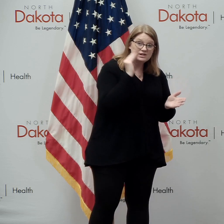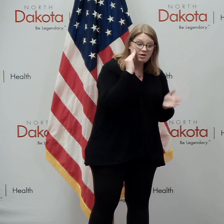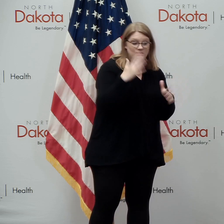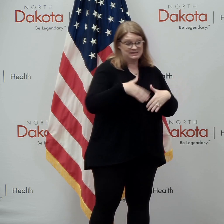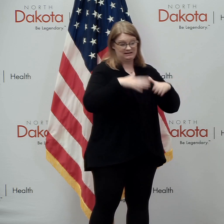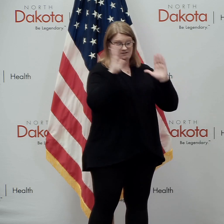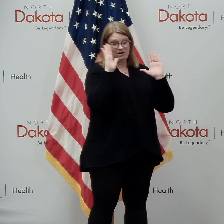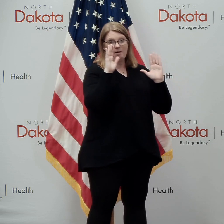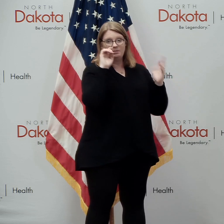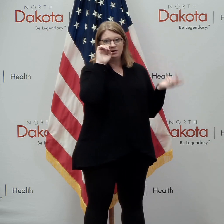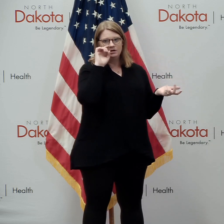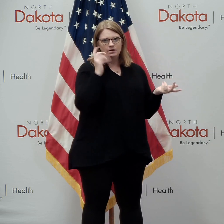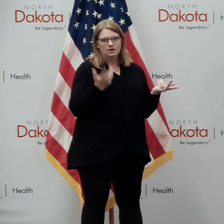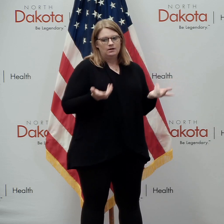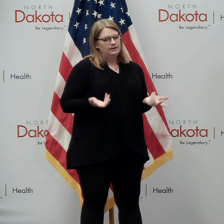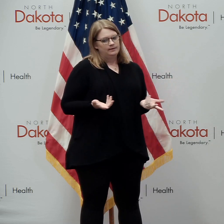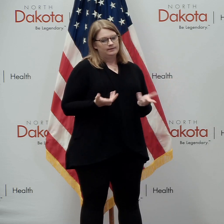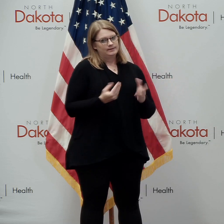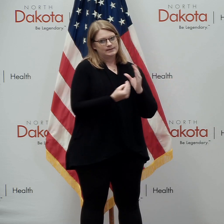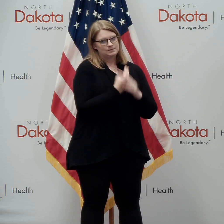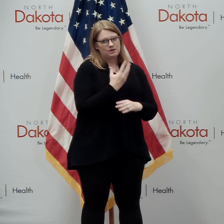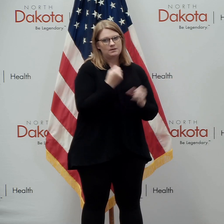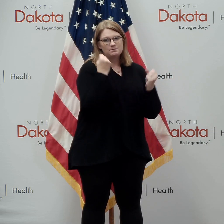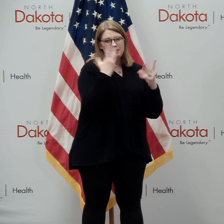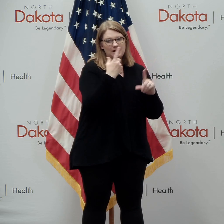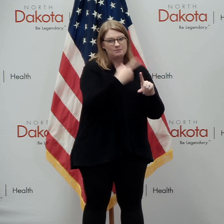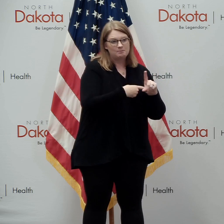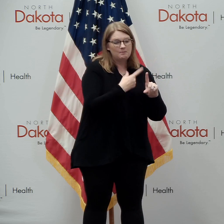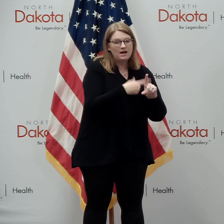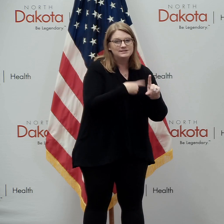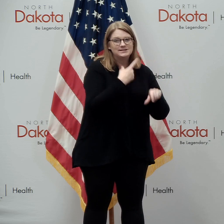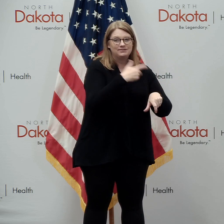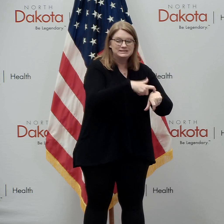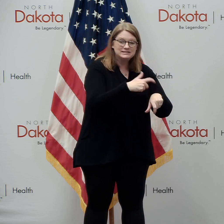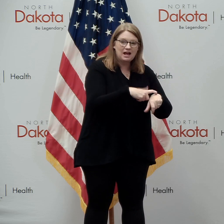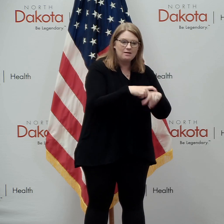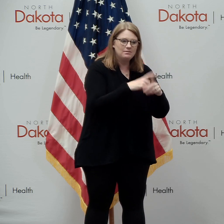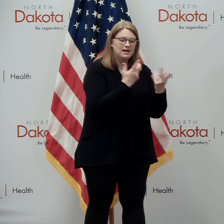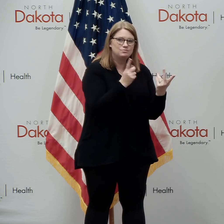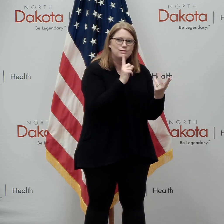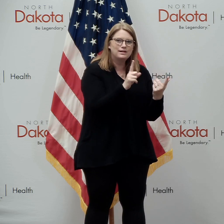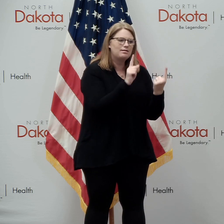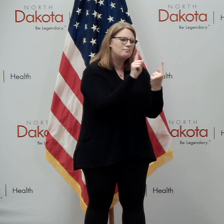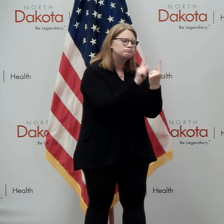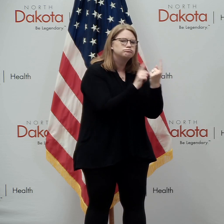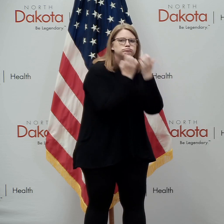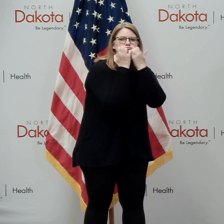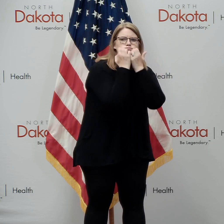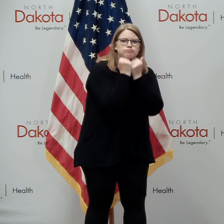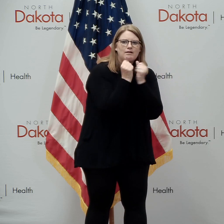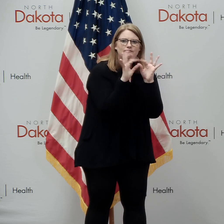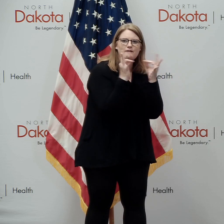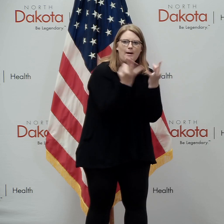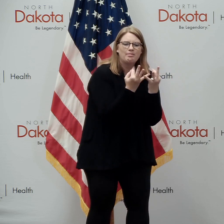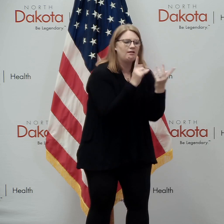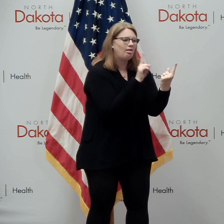facilities, lost this spring months of time and personal face-to-face visits with their loved ones. Our goal all